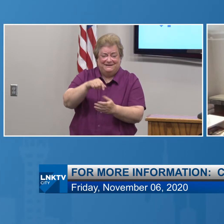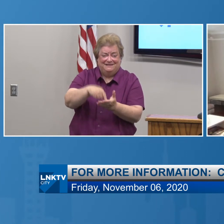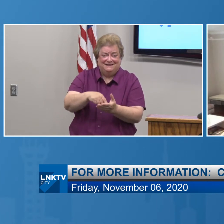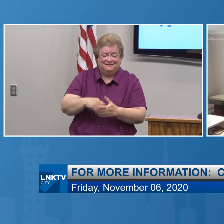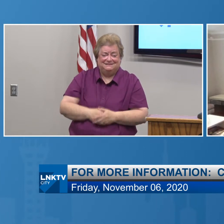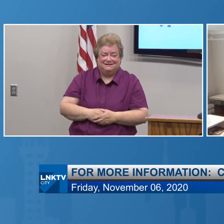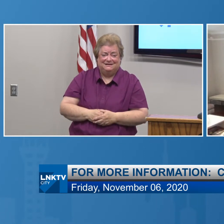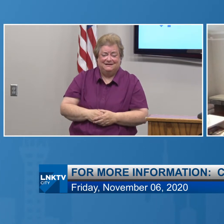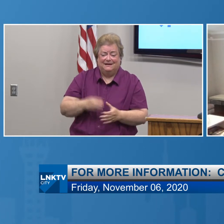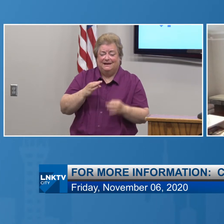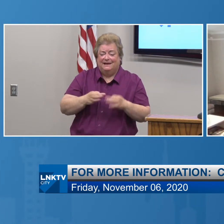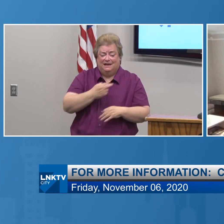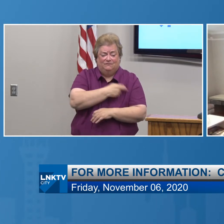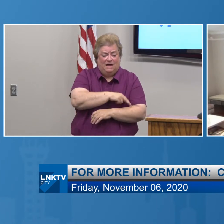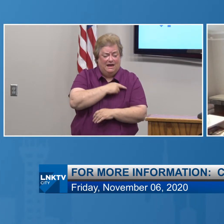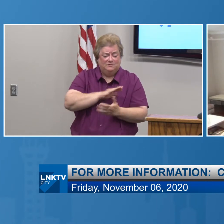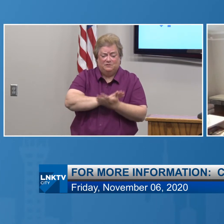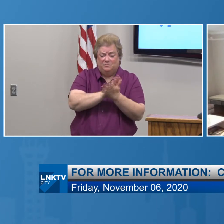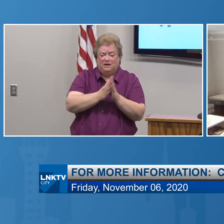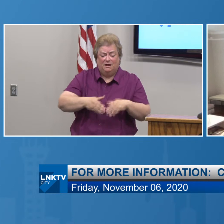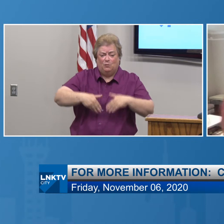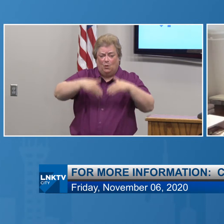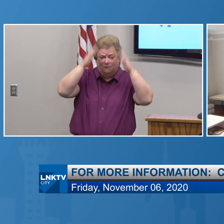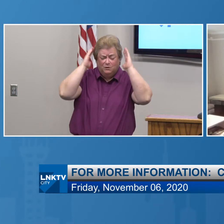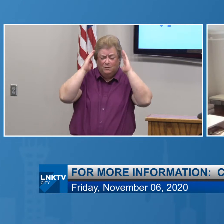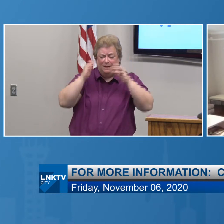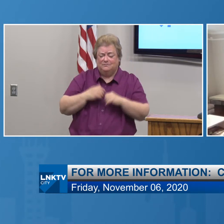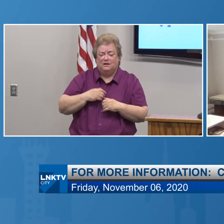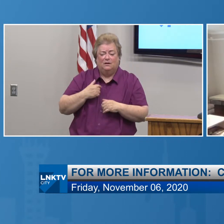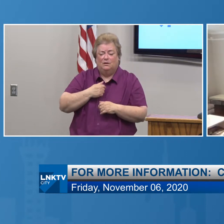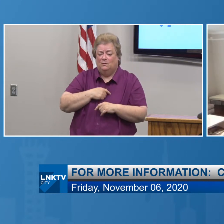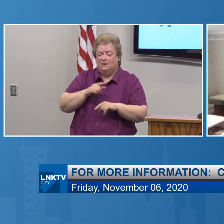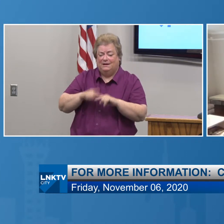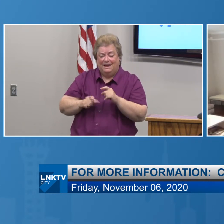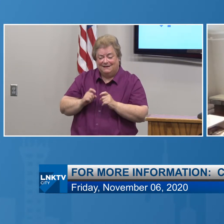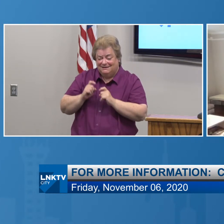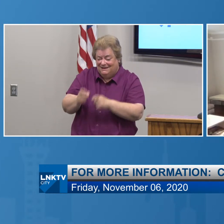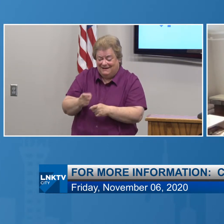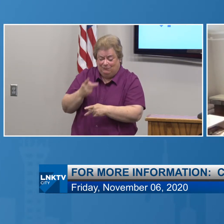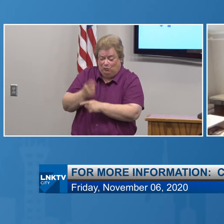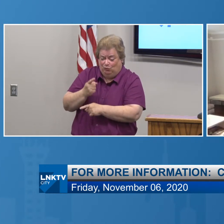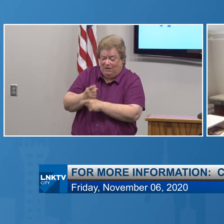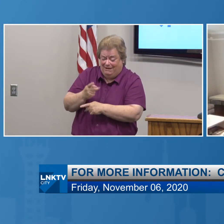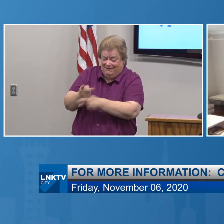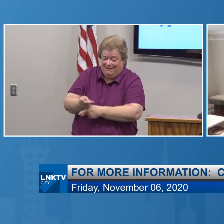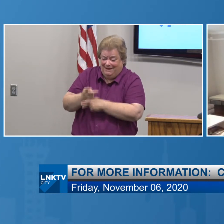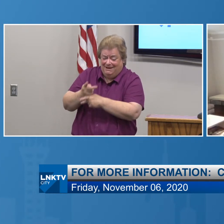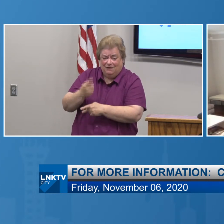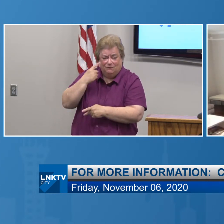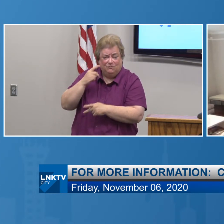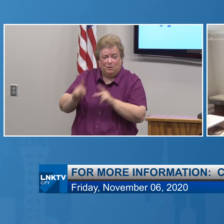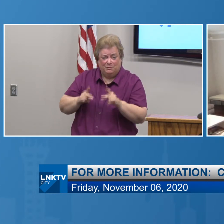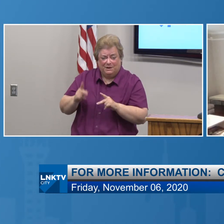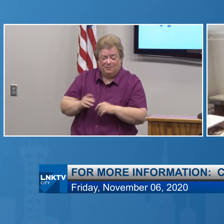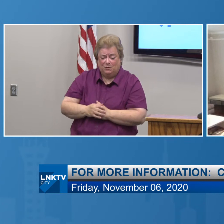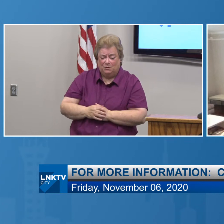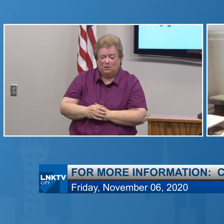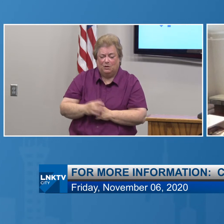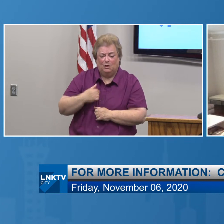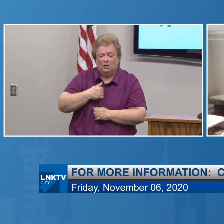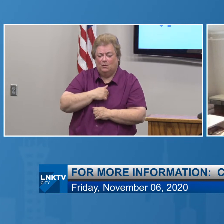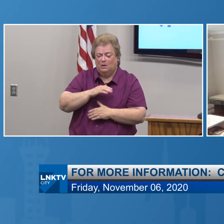If our hospitals get overwhelmed, then there won't be enough care provided for people who need it. We all have a reason to care about